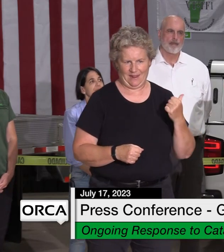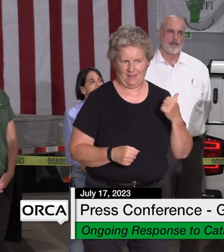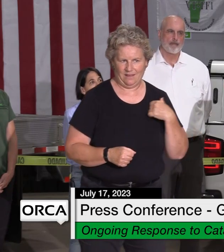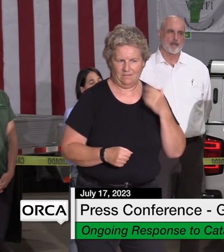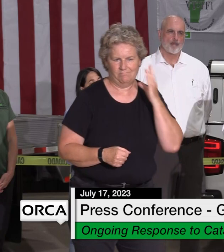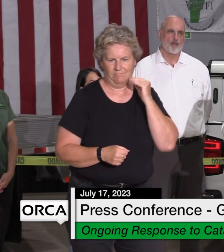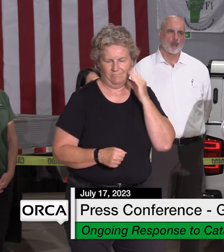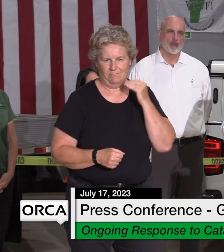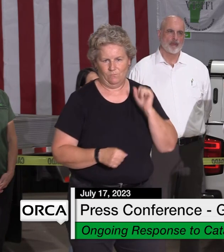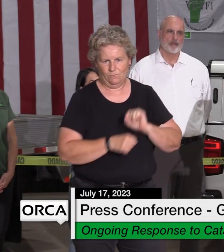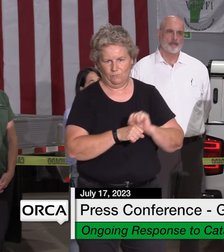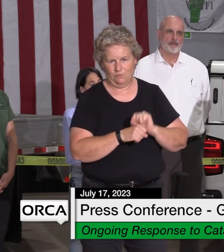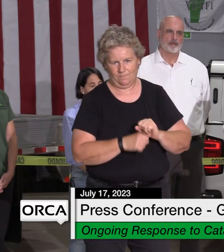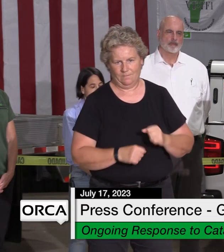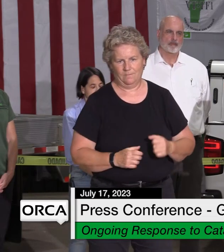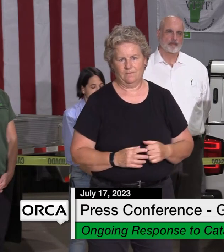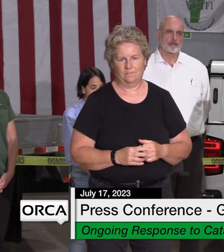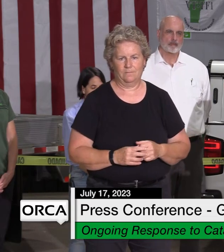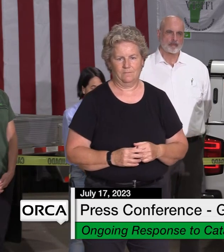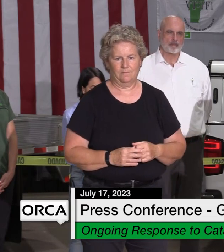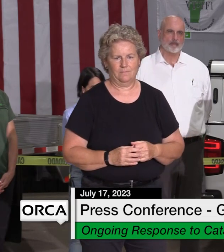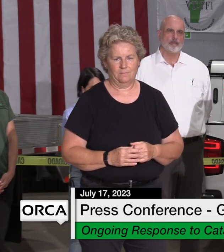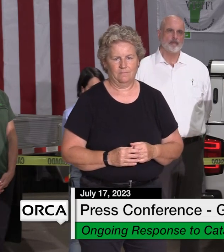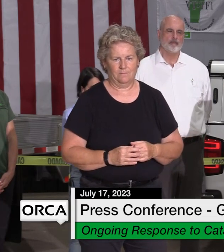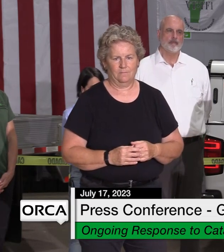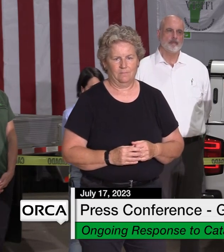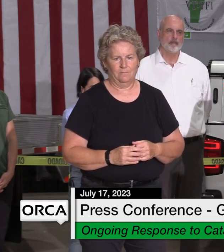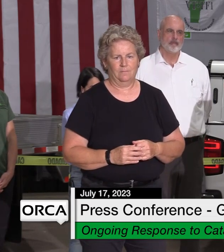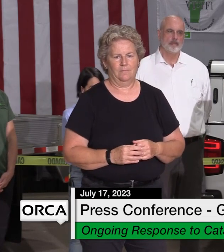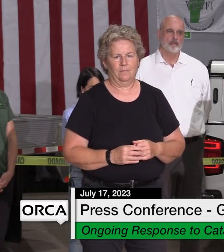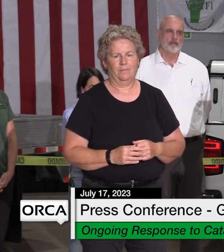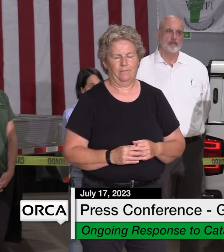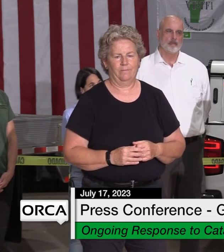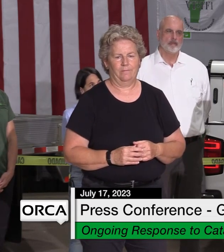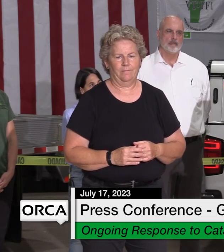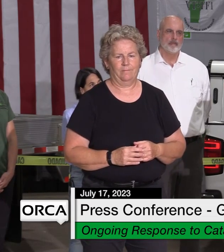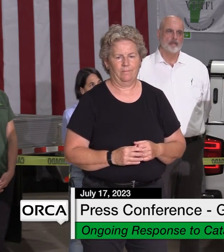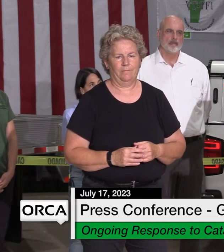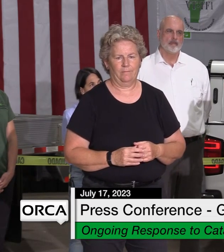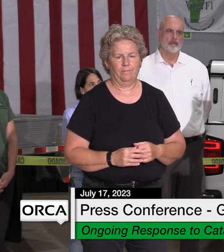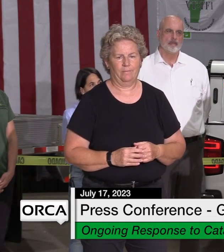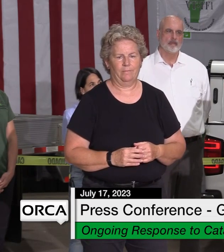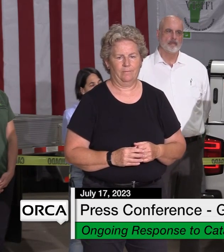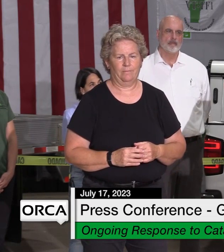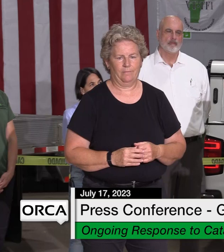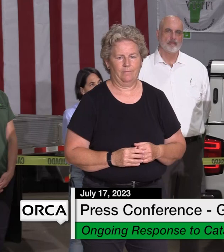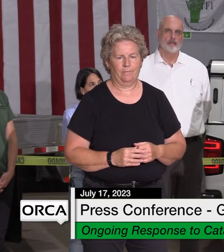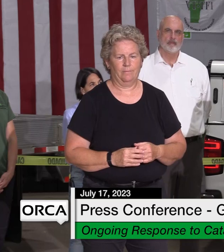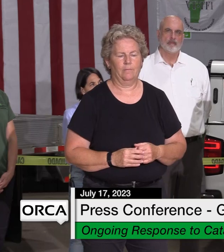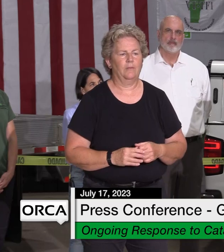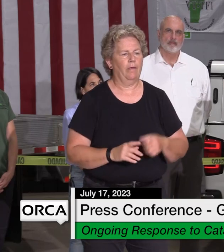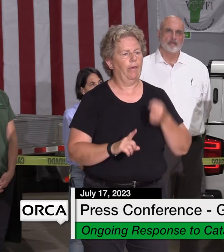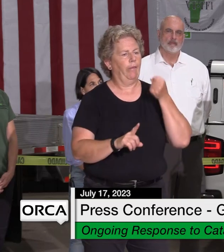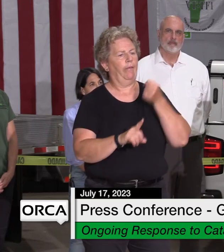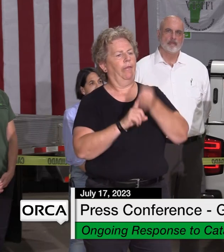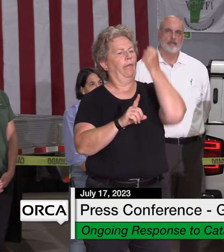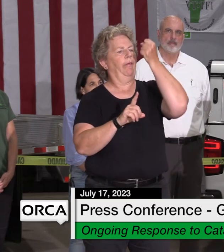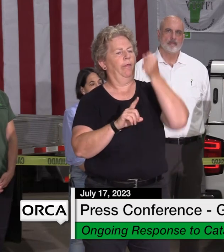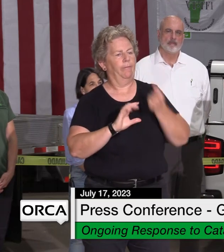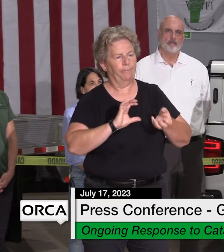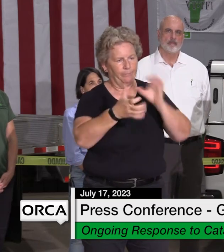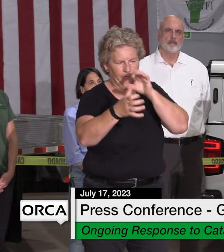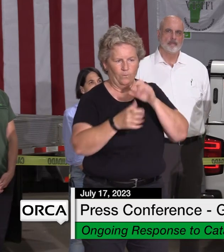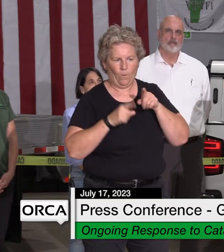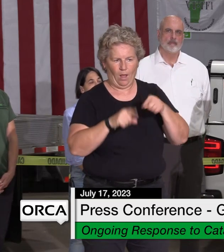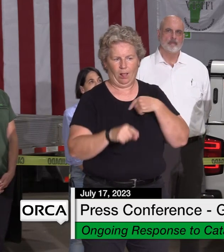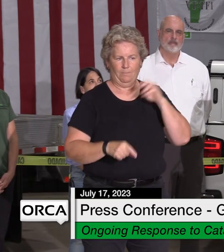weeks we see a new flood, storm, heat wave, drought. It's not lost on me that our skies are hazy because of